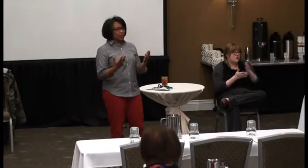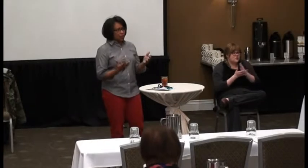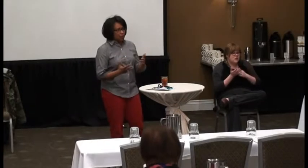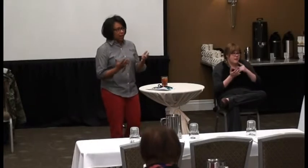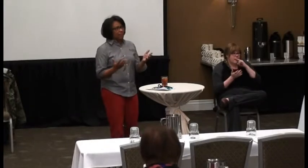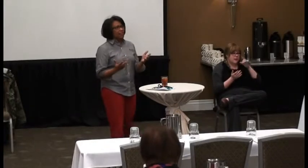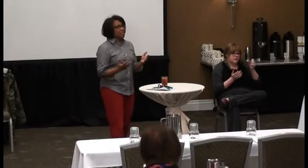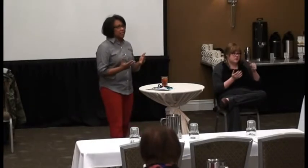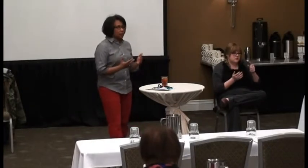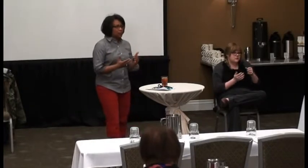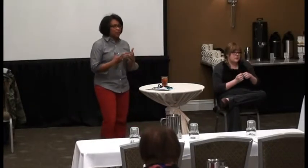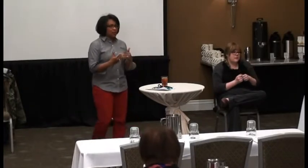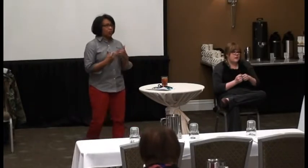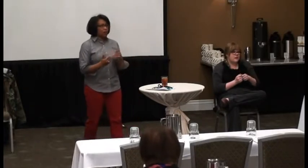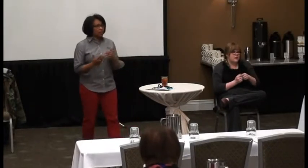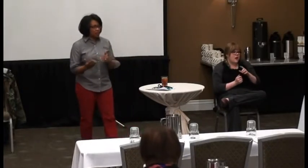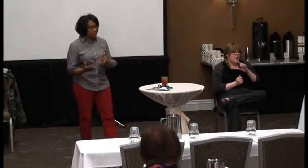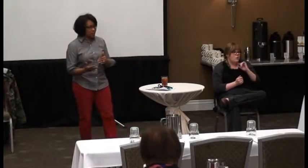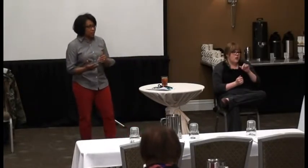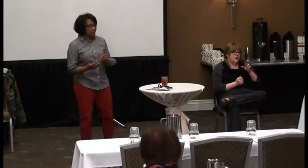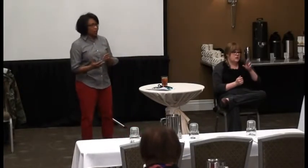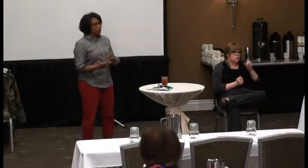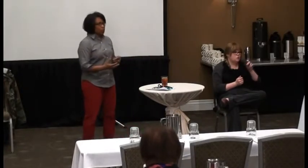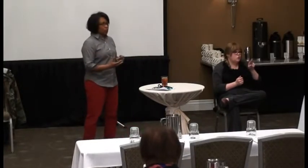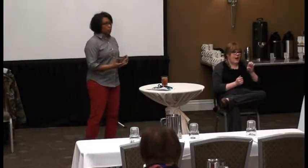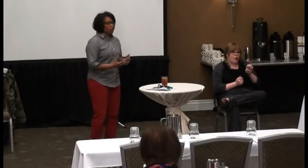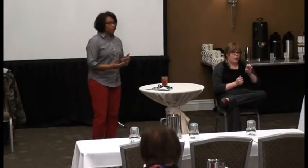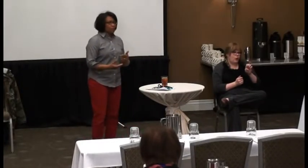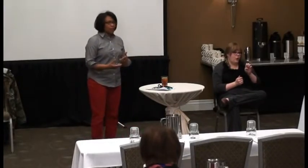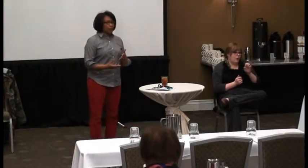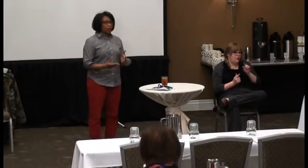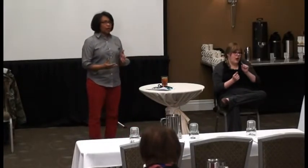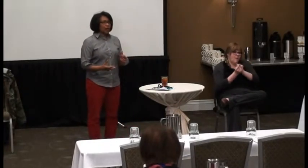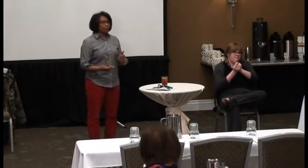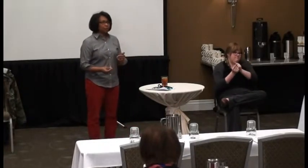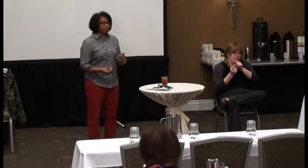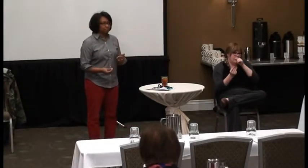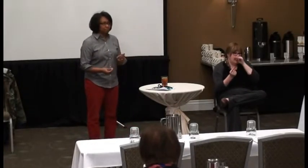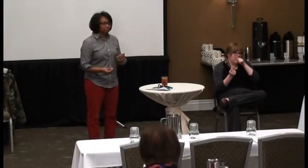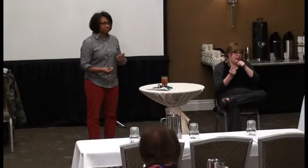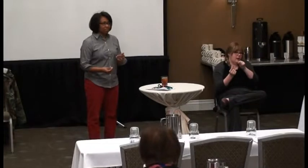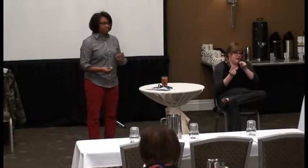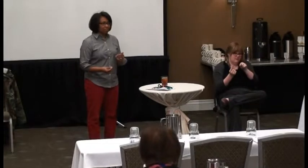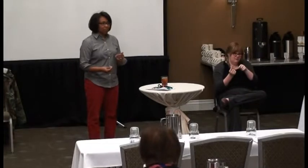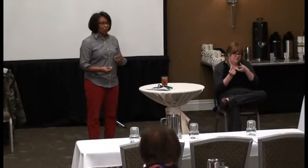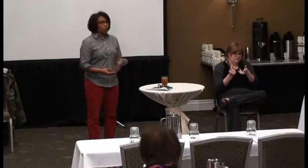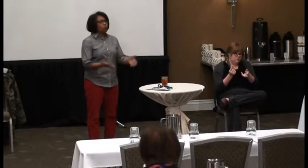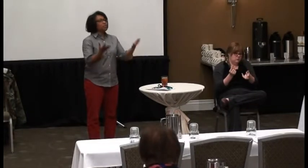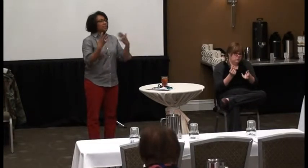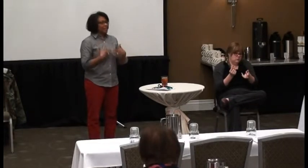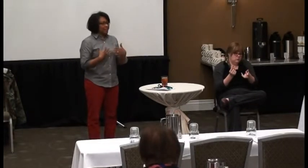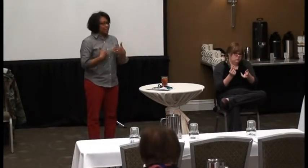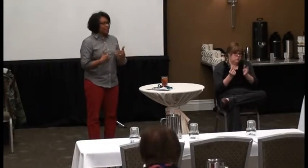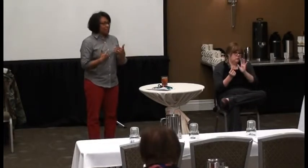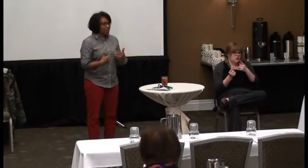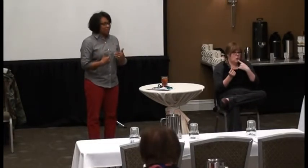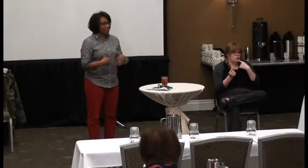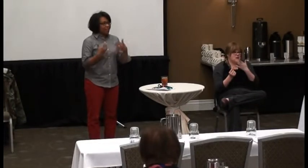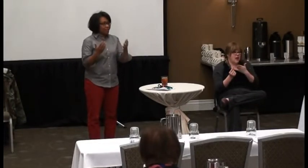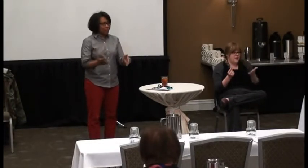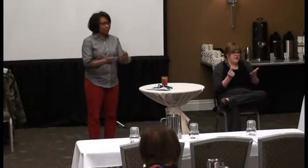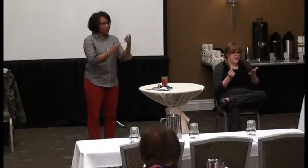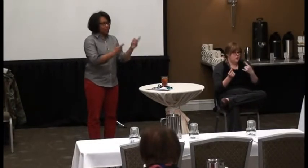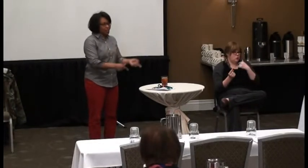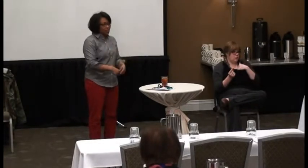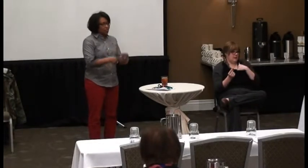that. I mean, I very seldom have ever run into kids who are, who will say things to me that